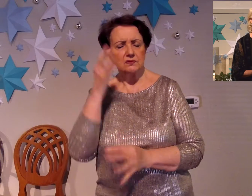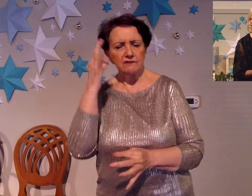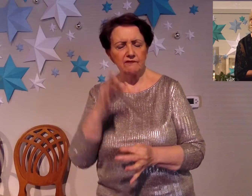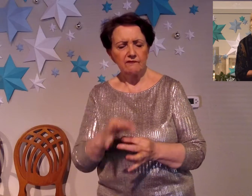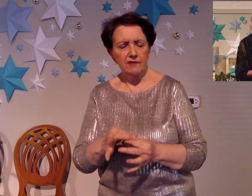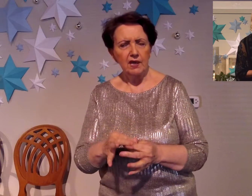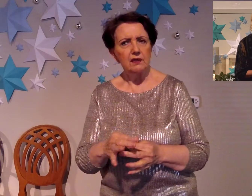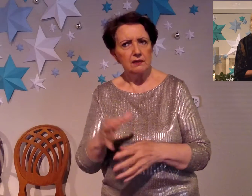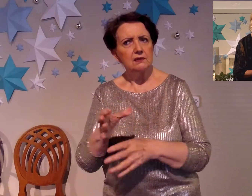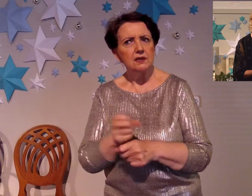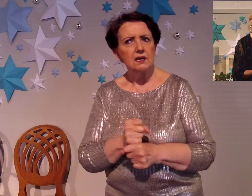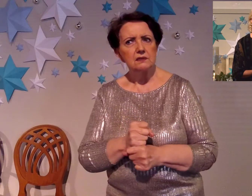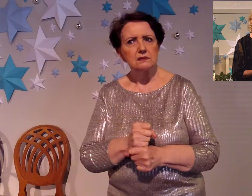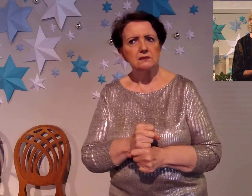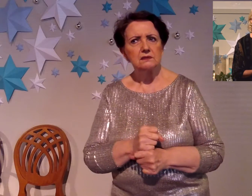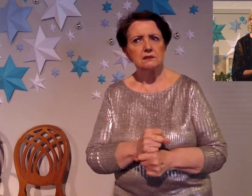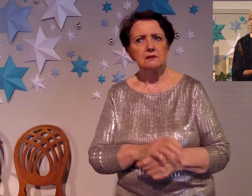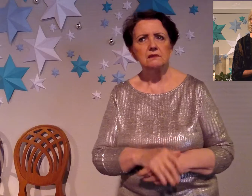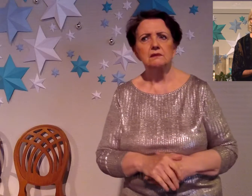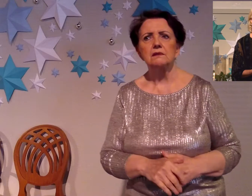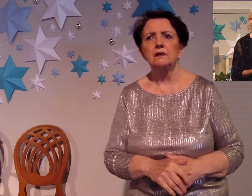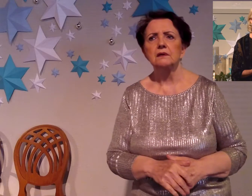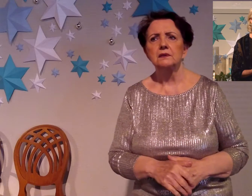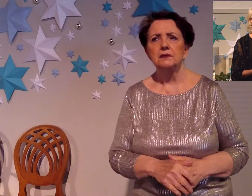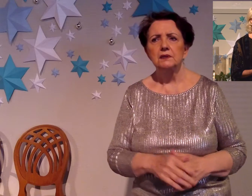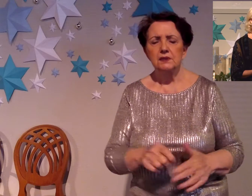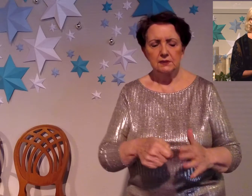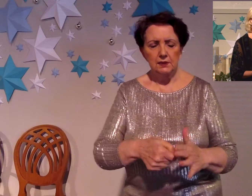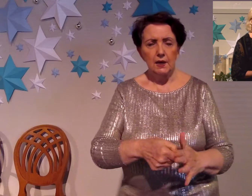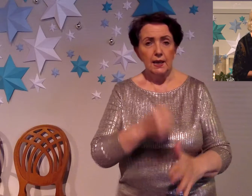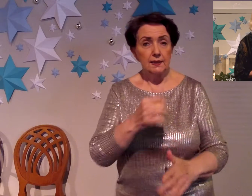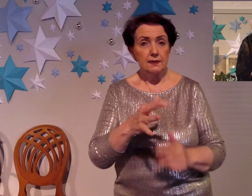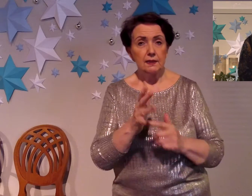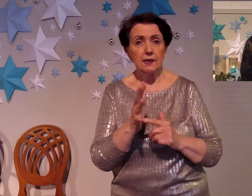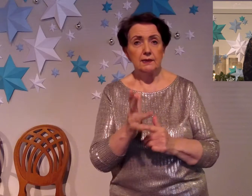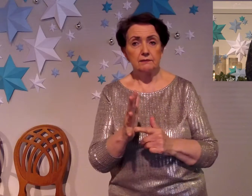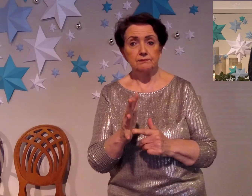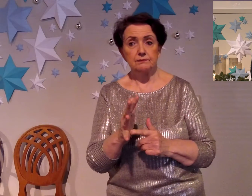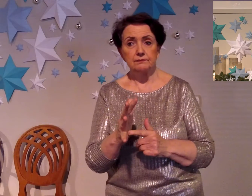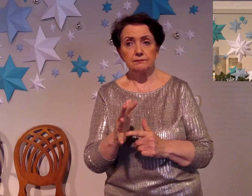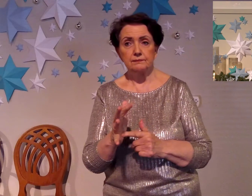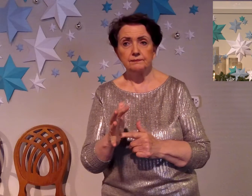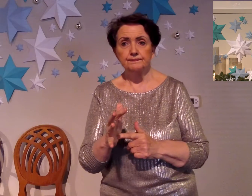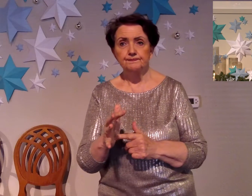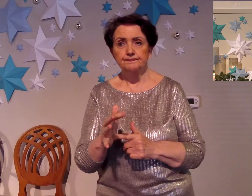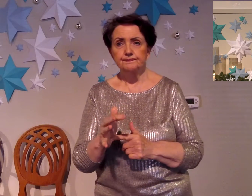it takes to light the lamp,